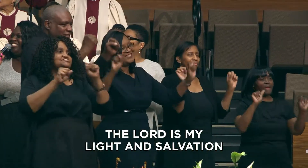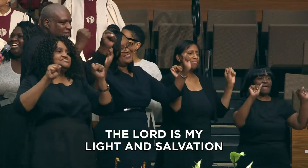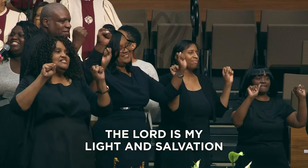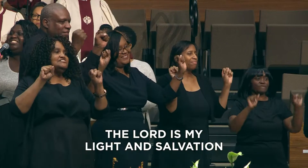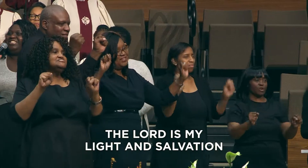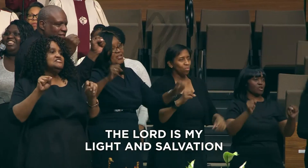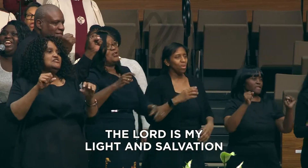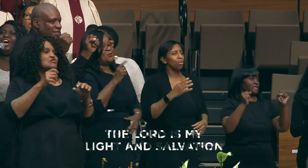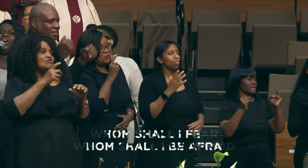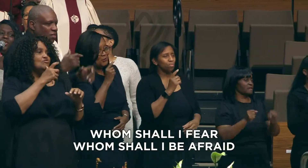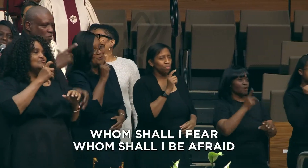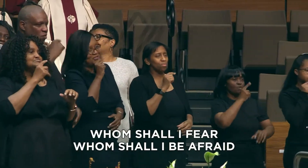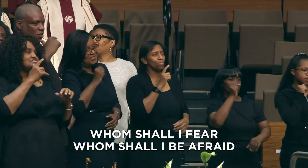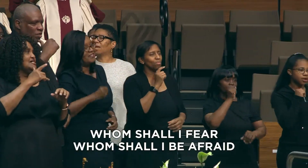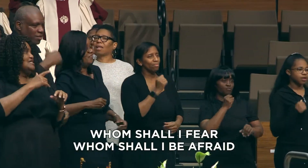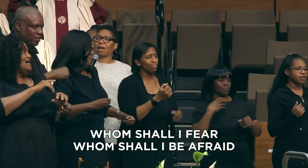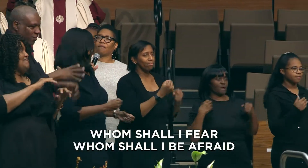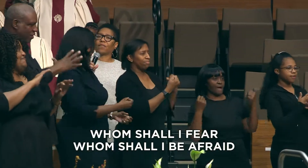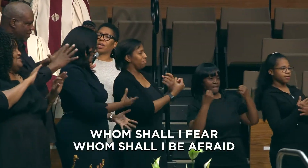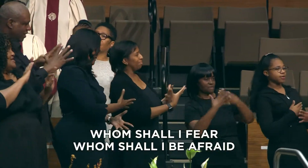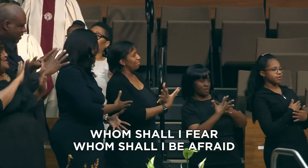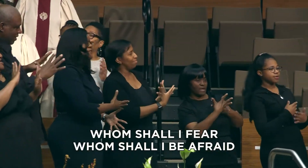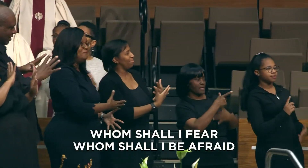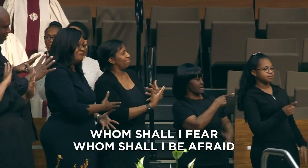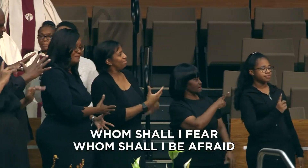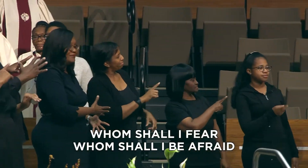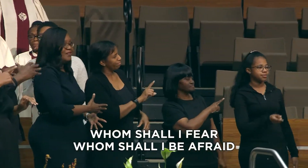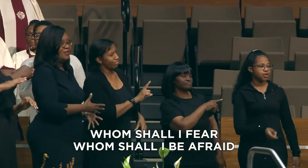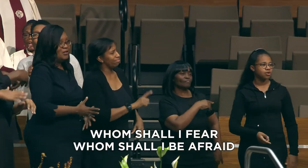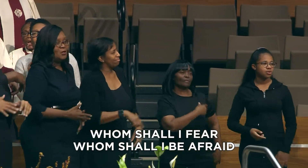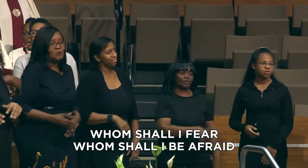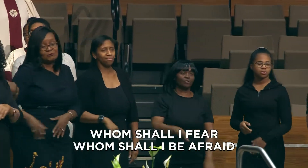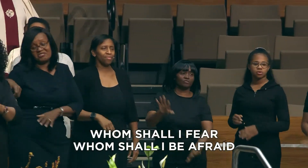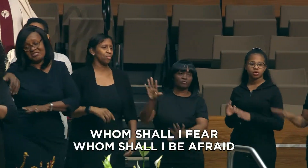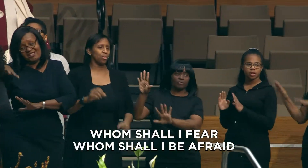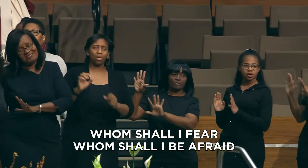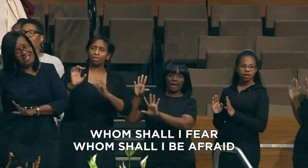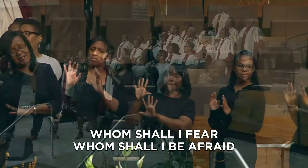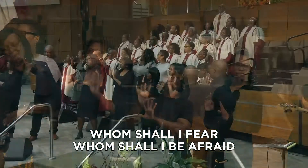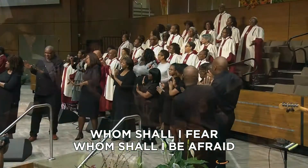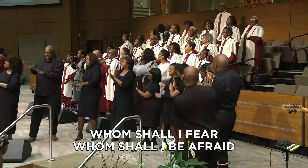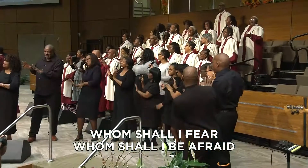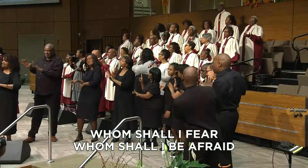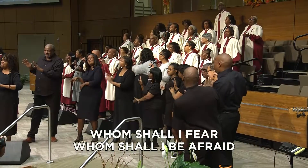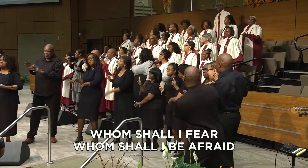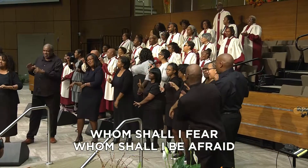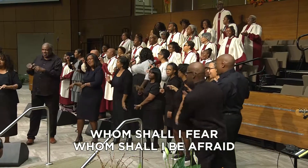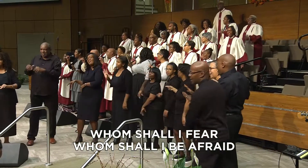Whom shall I fear? Whom shall I